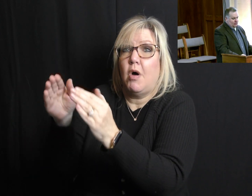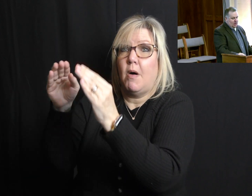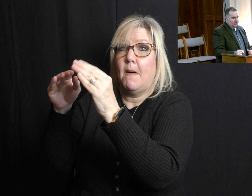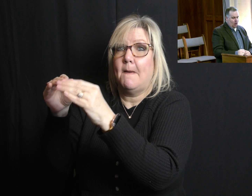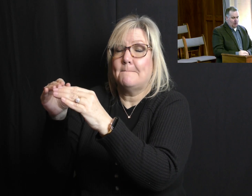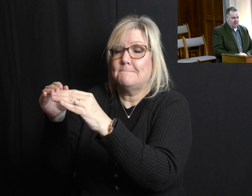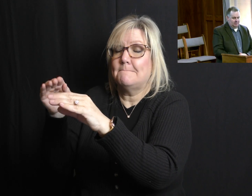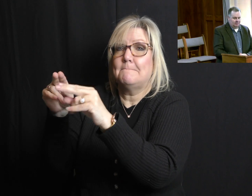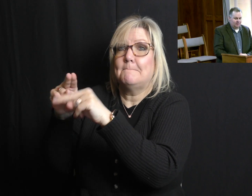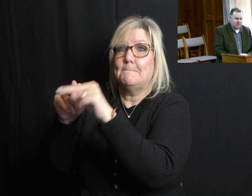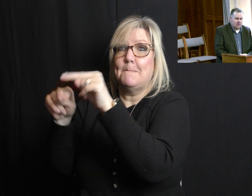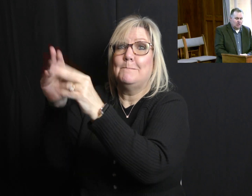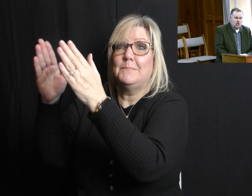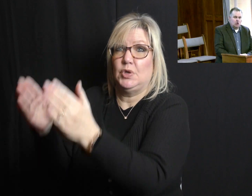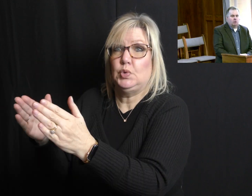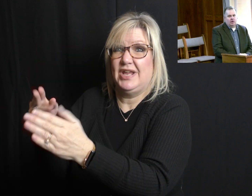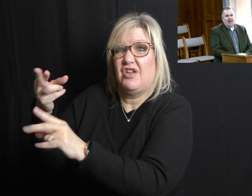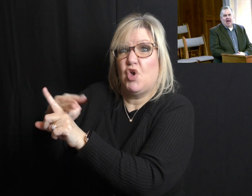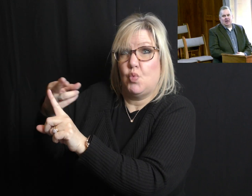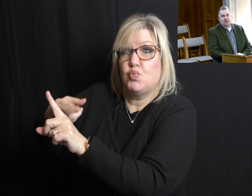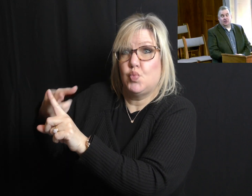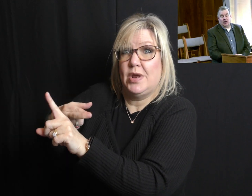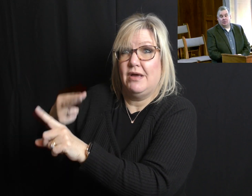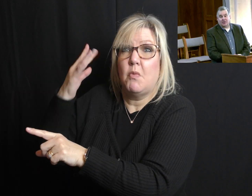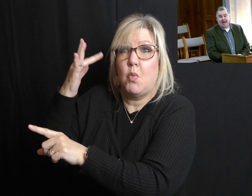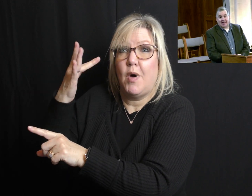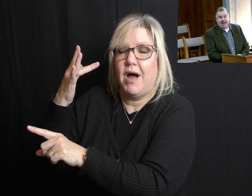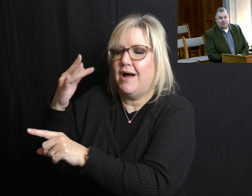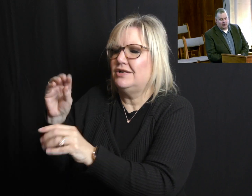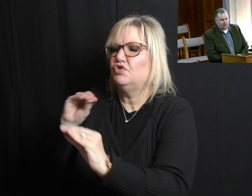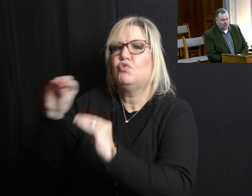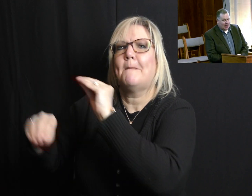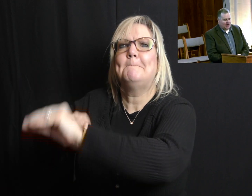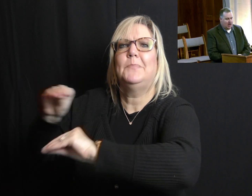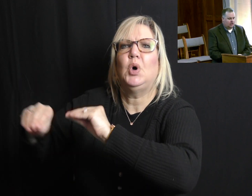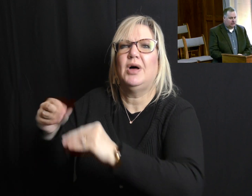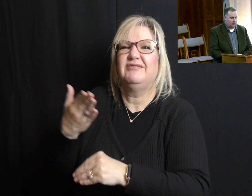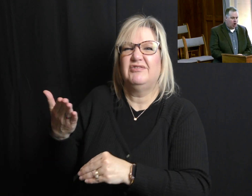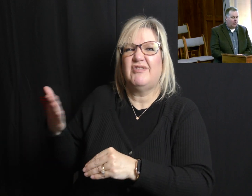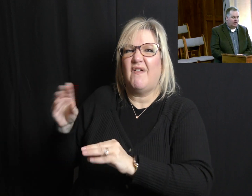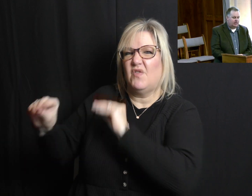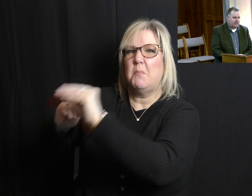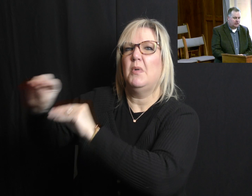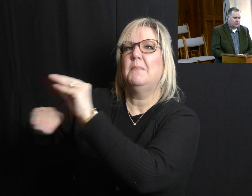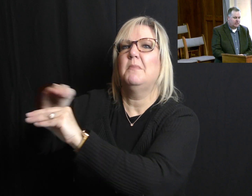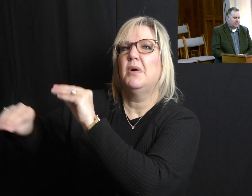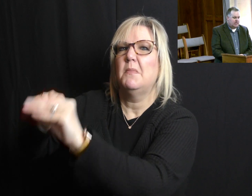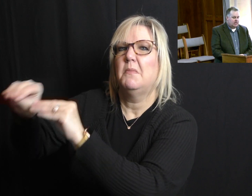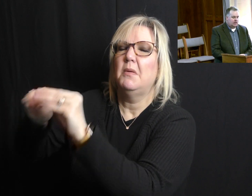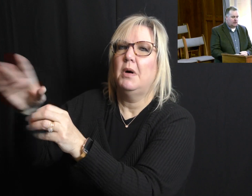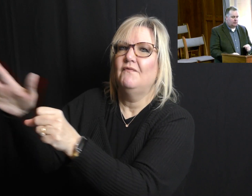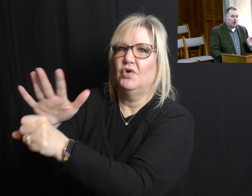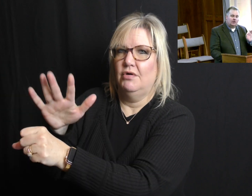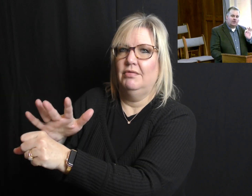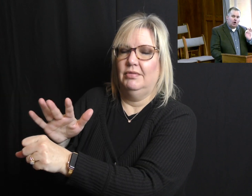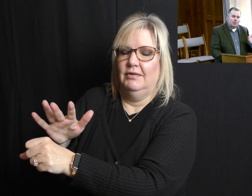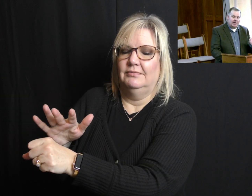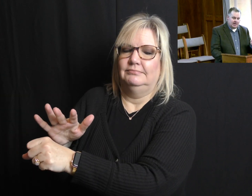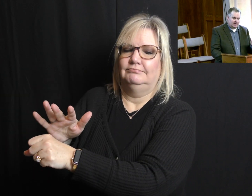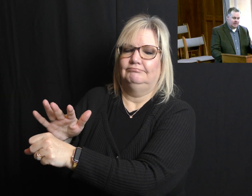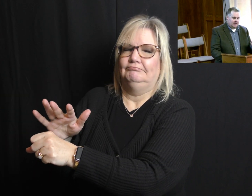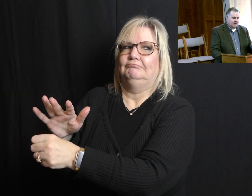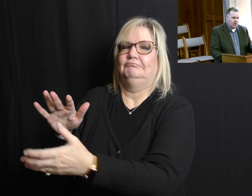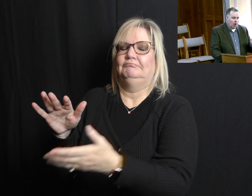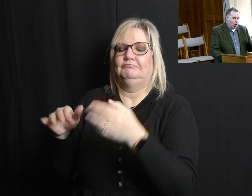If you study hoarding, you'll realize that some psychiatrists and psychologists call the condition